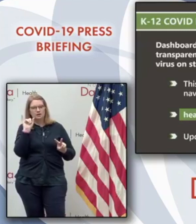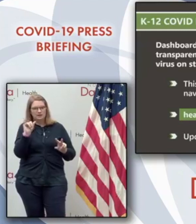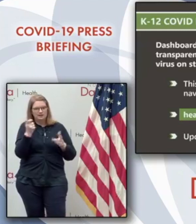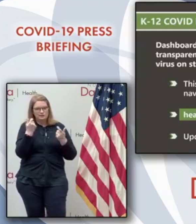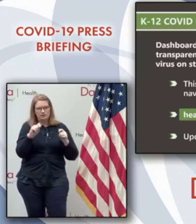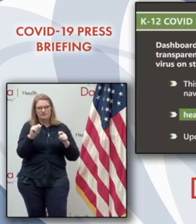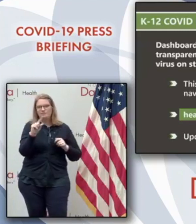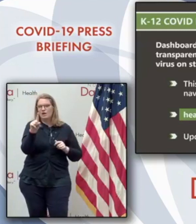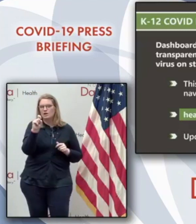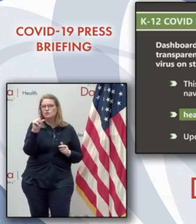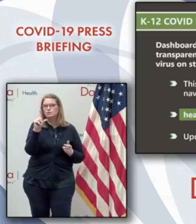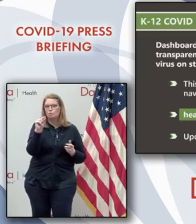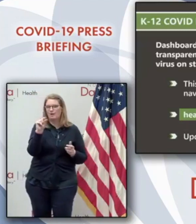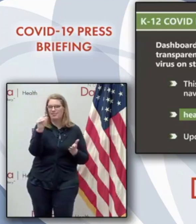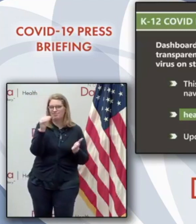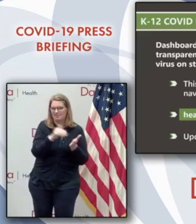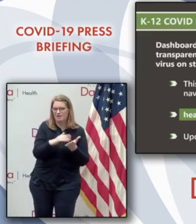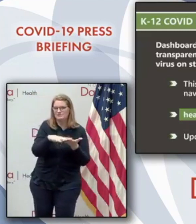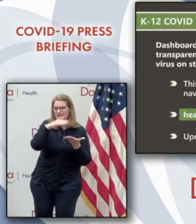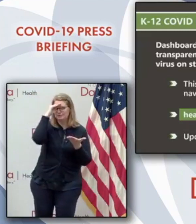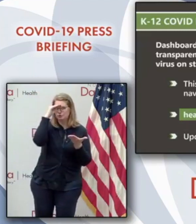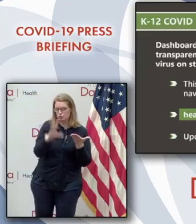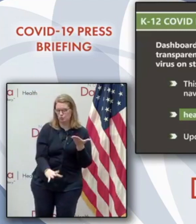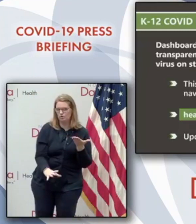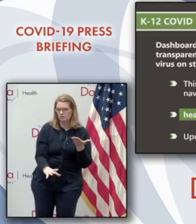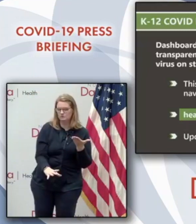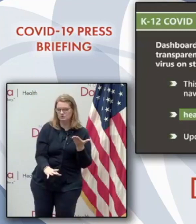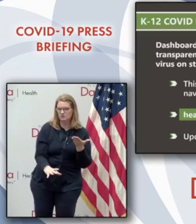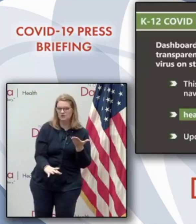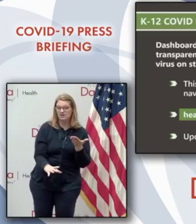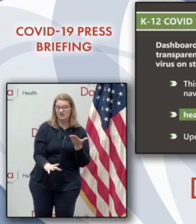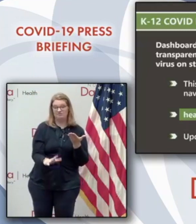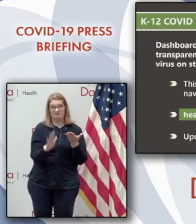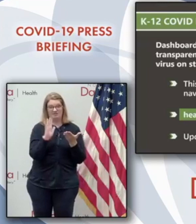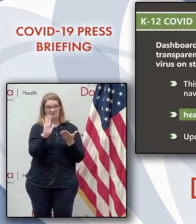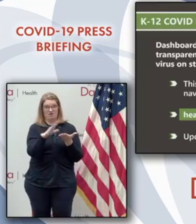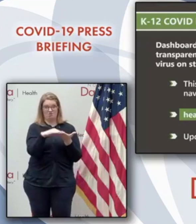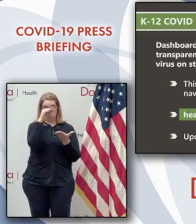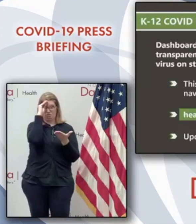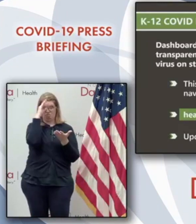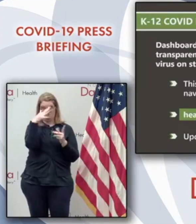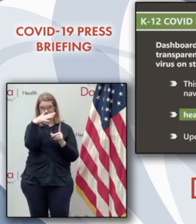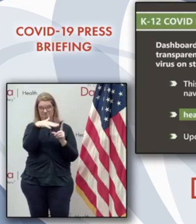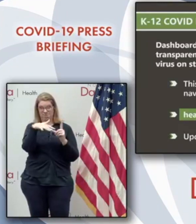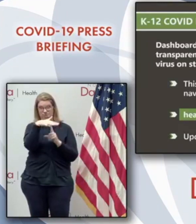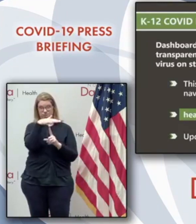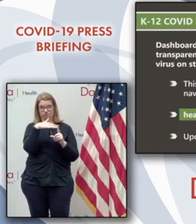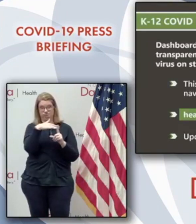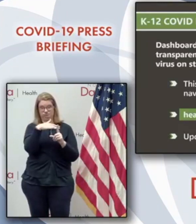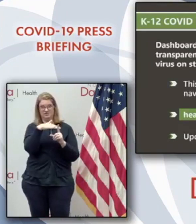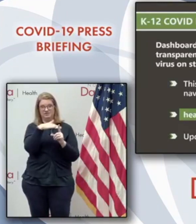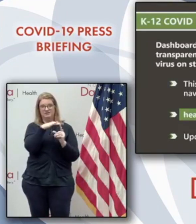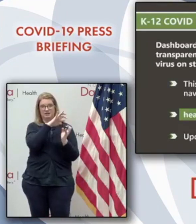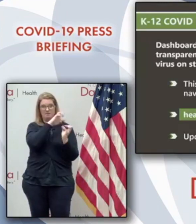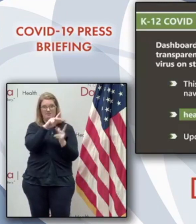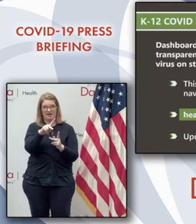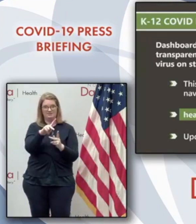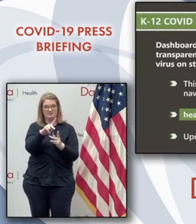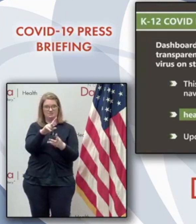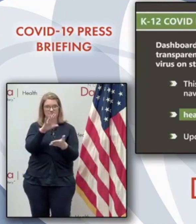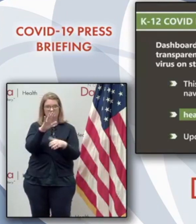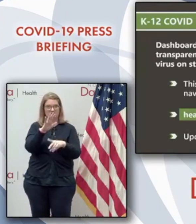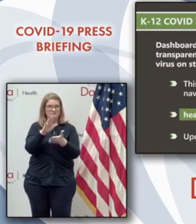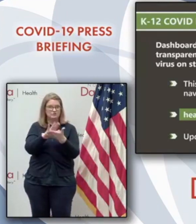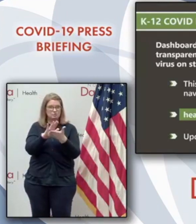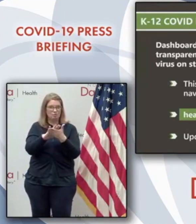get 120,000 students and their different learning environments in North Dakota all back to a in-school